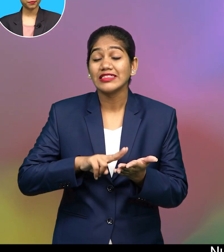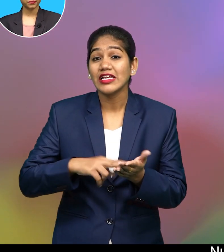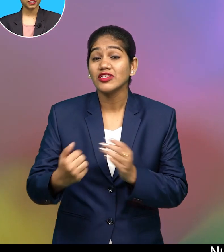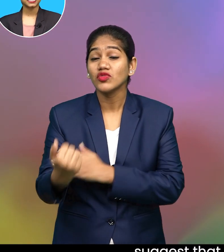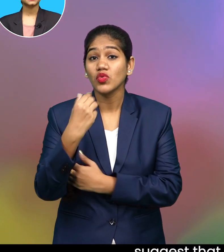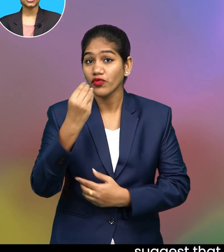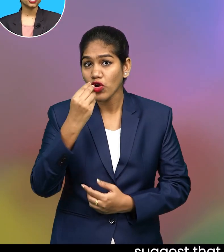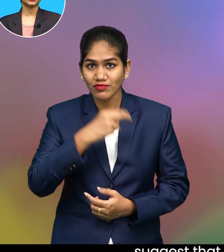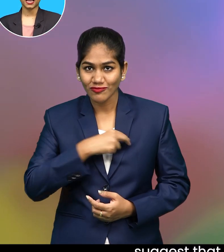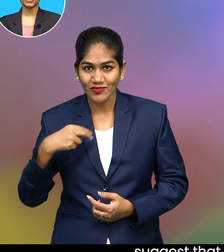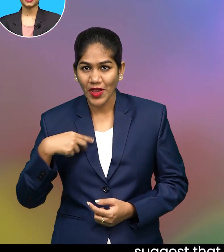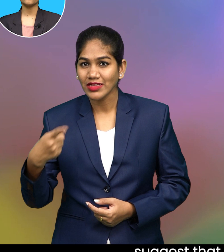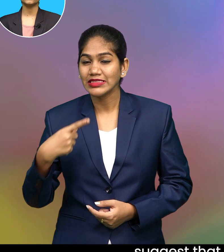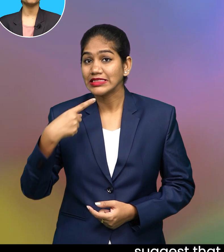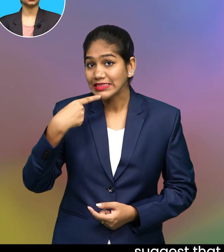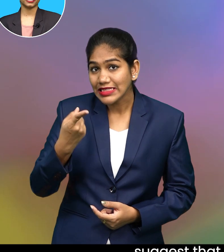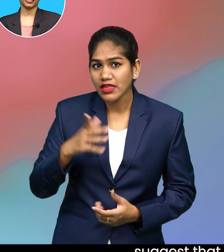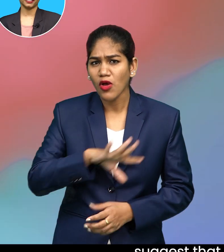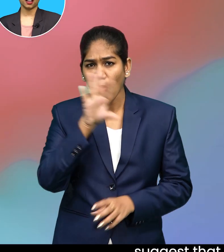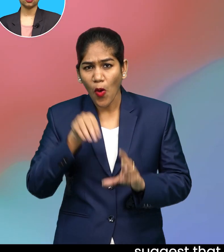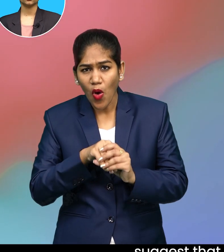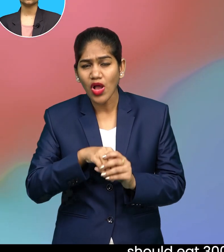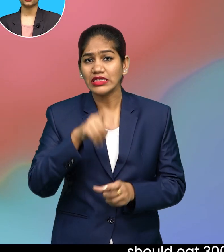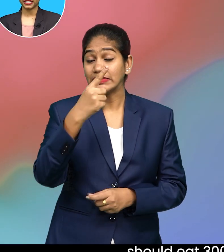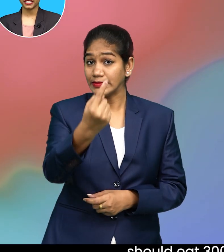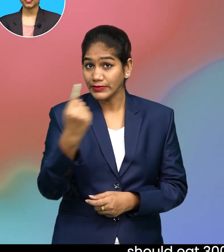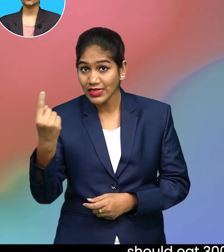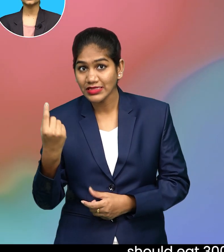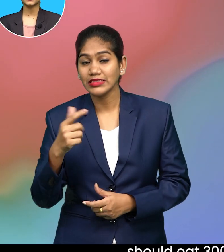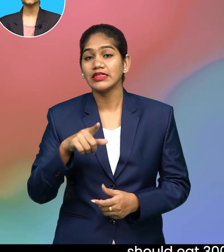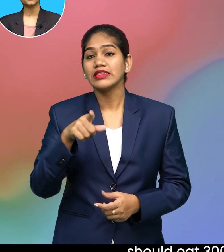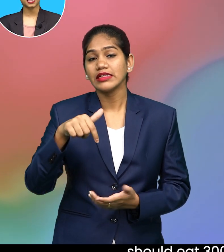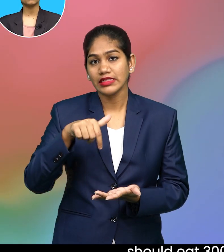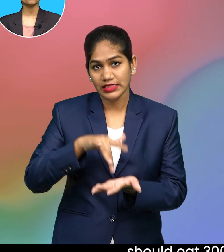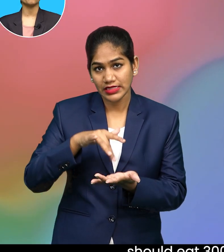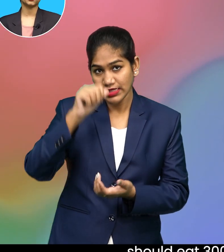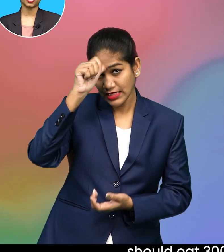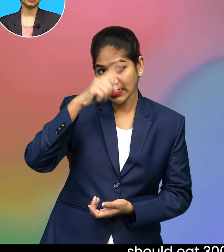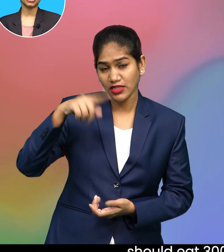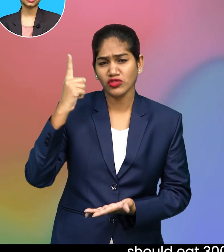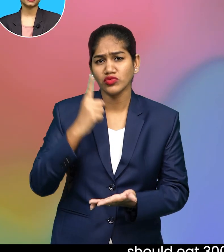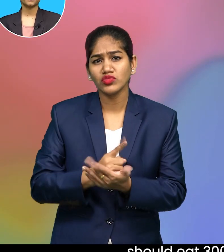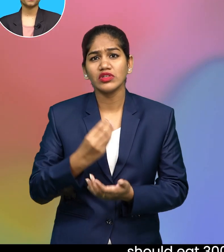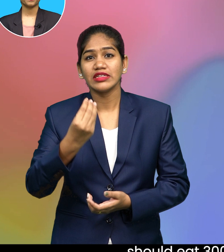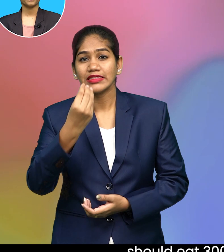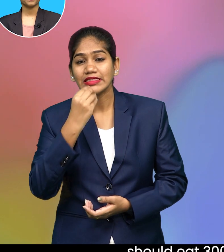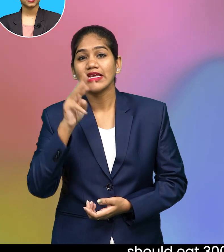Nutritionalists suggest that every person in India should eat 300 grams of